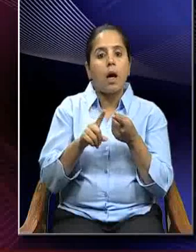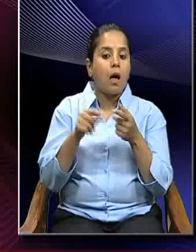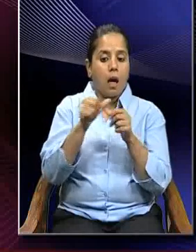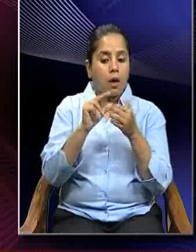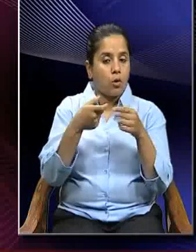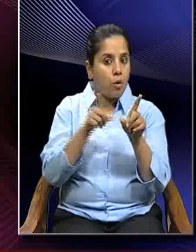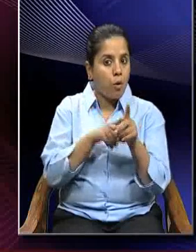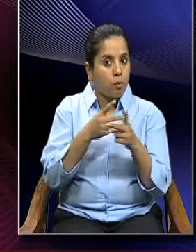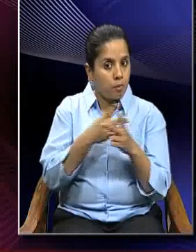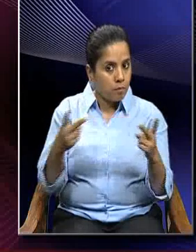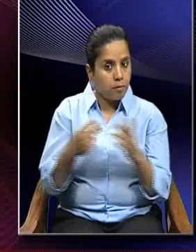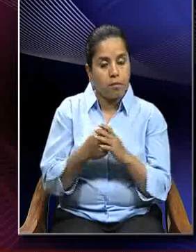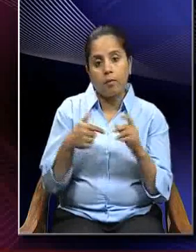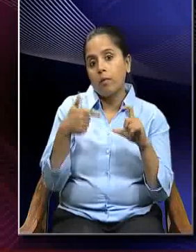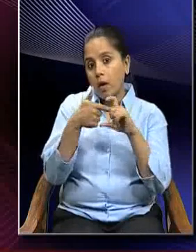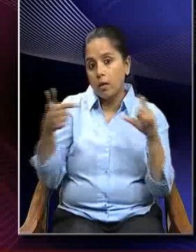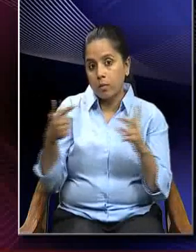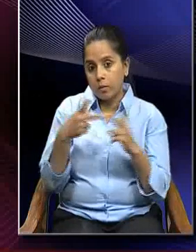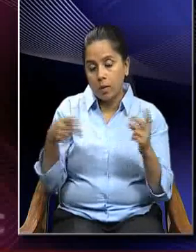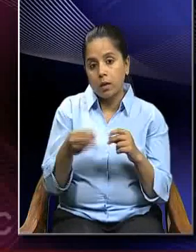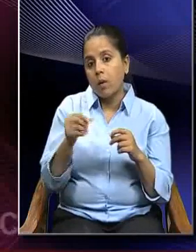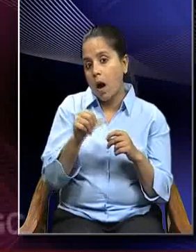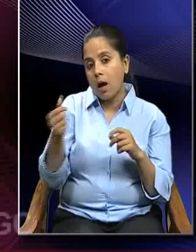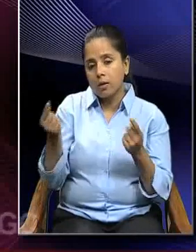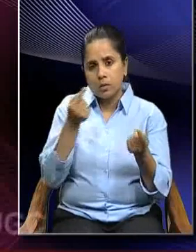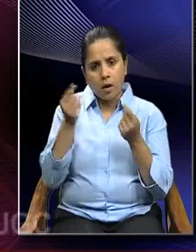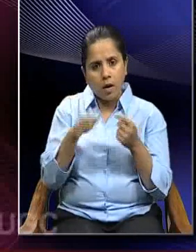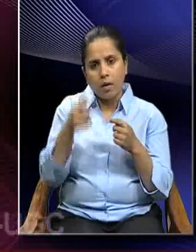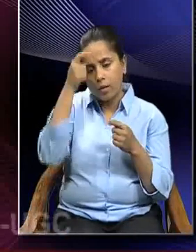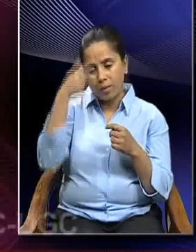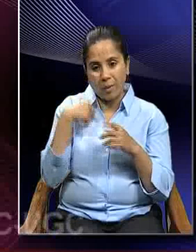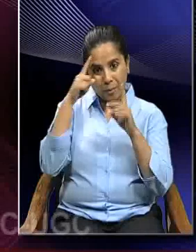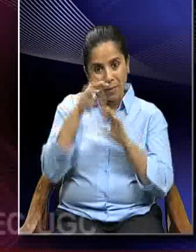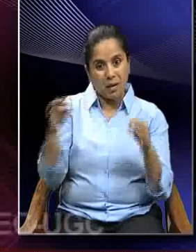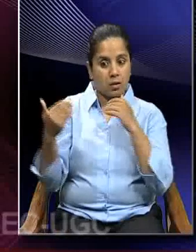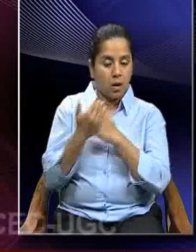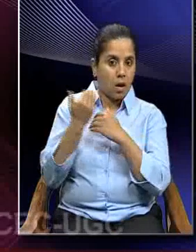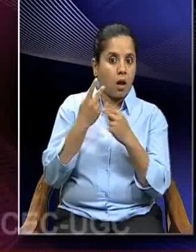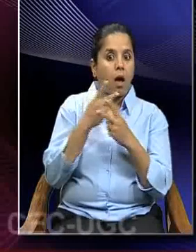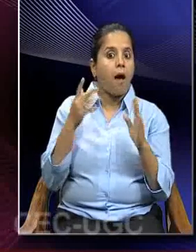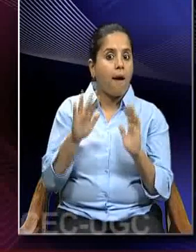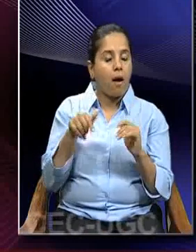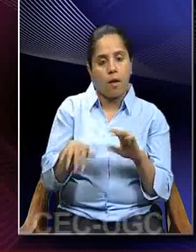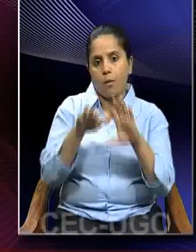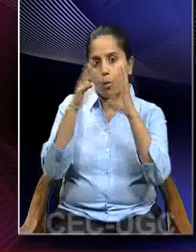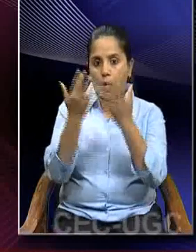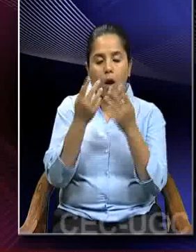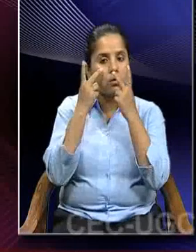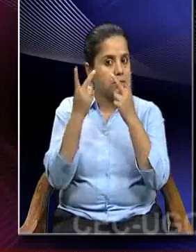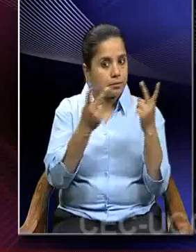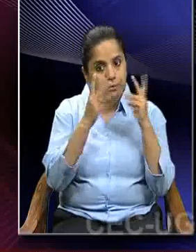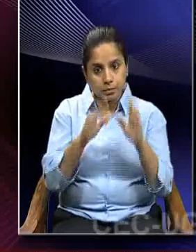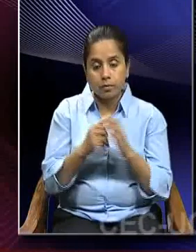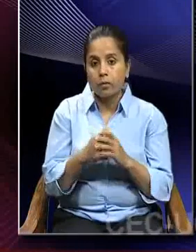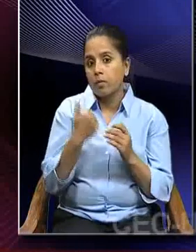similar other threats to individual peace which we are witnessing in today's world. So these